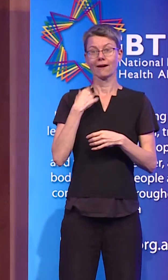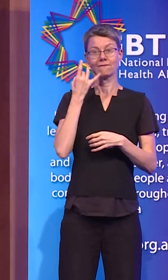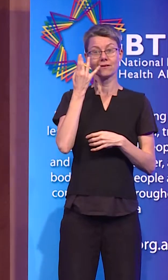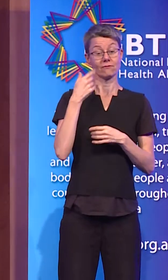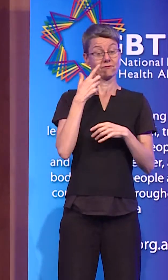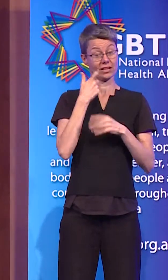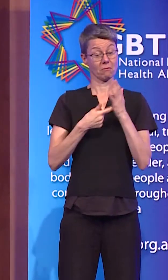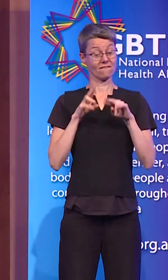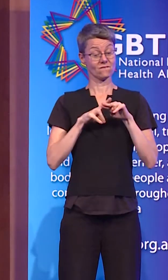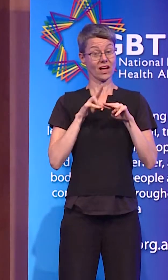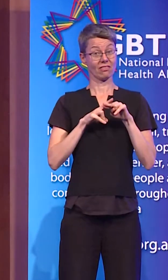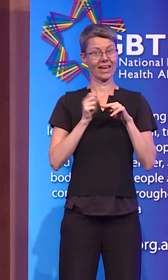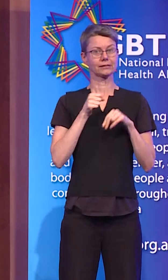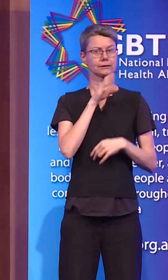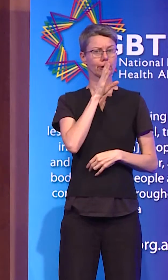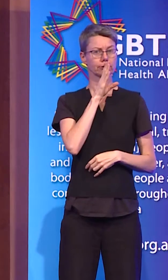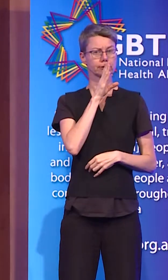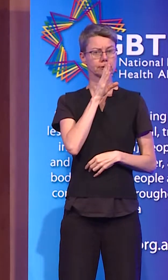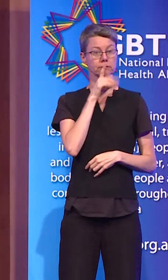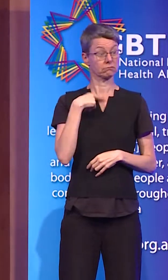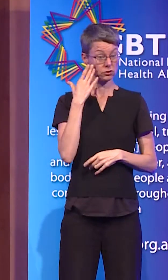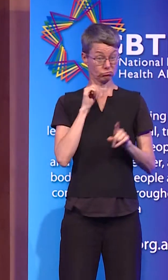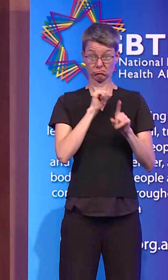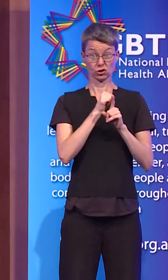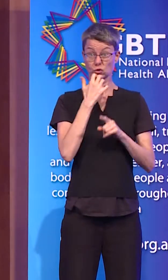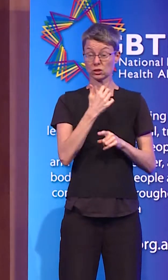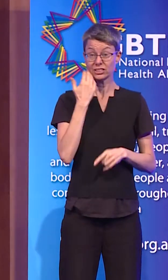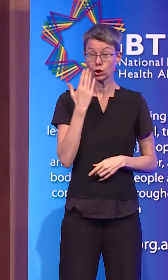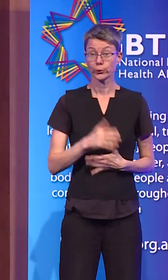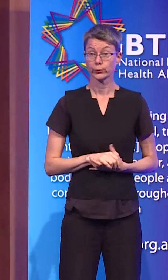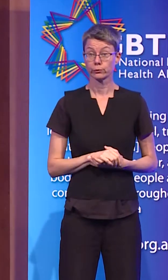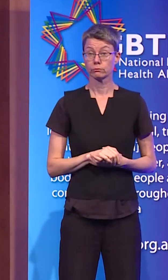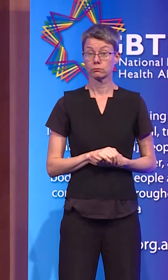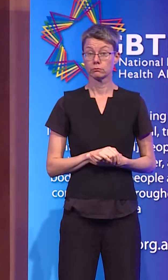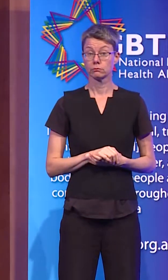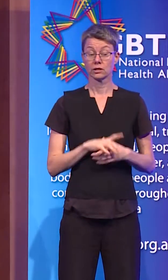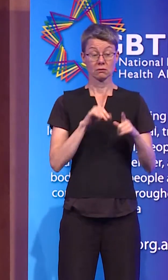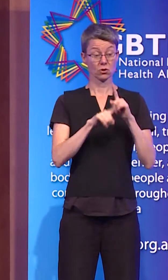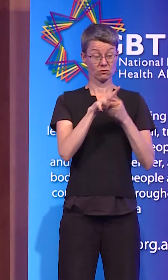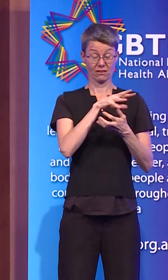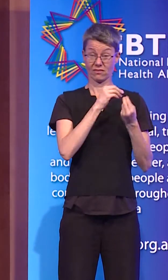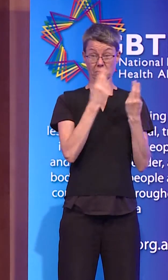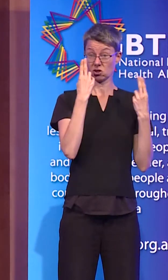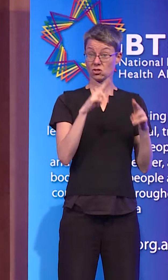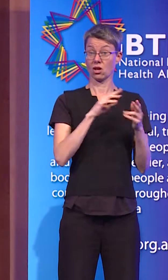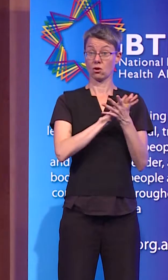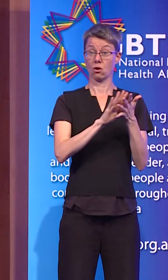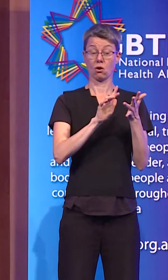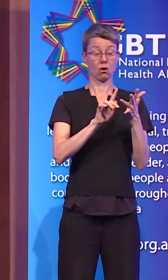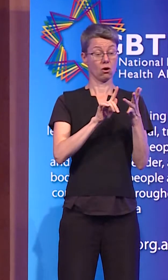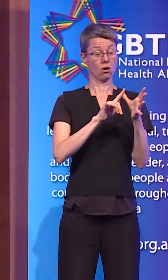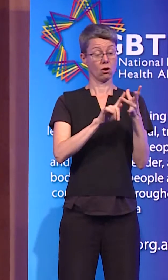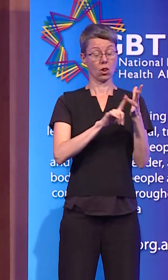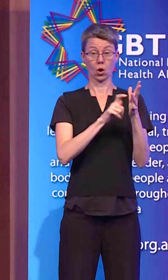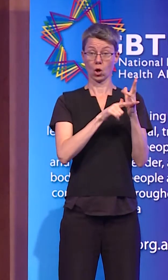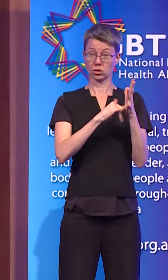secrets. For instance, I had no idea he was Jewish, and he'd lost most of his family in the Holocaust. It was